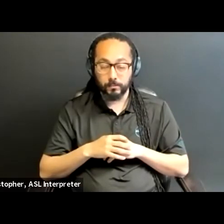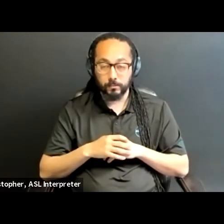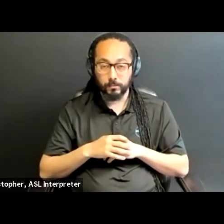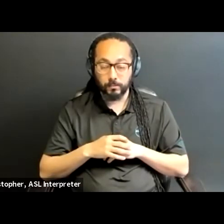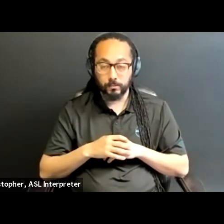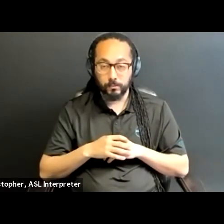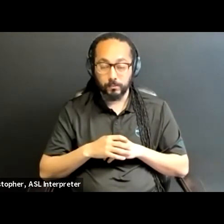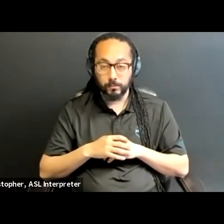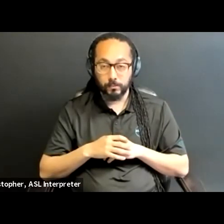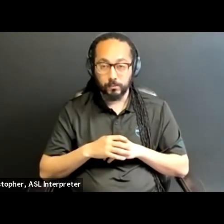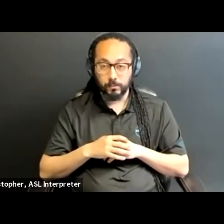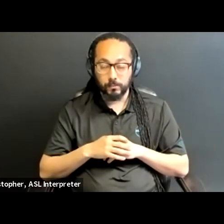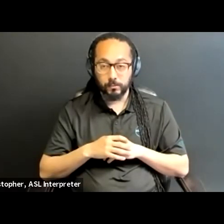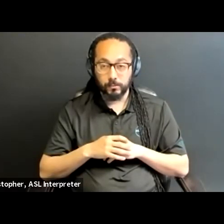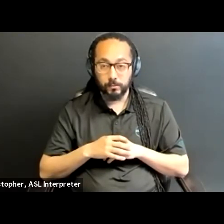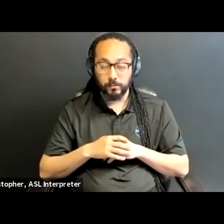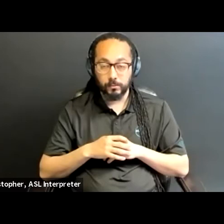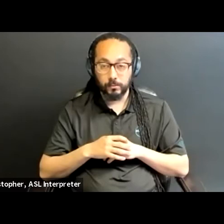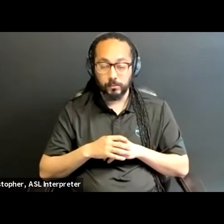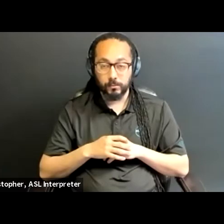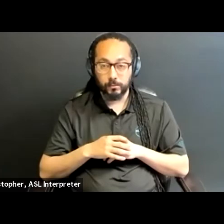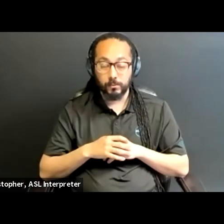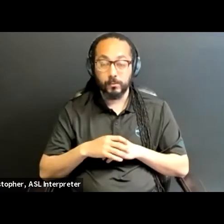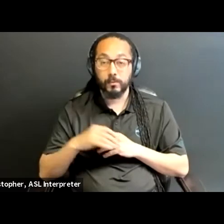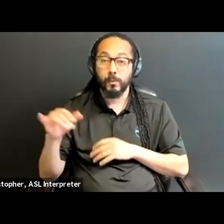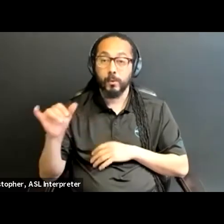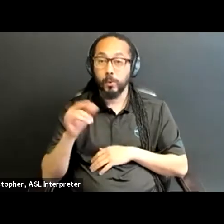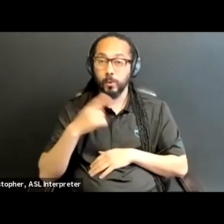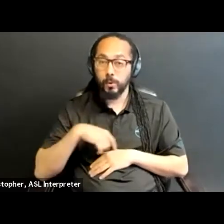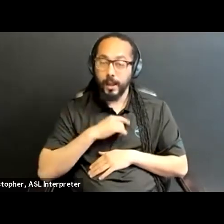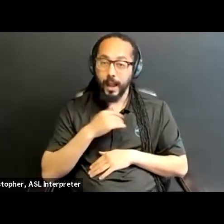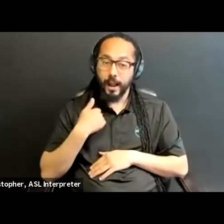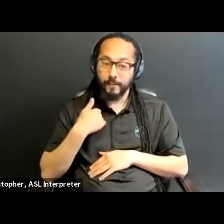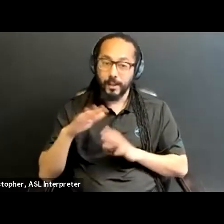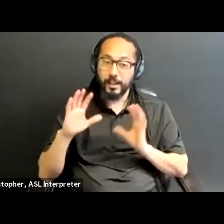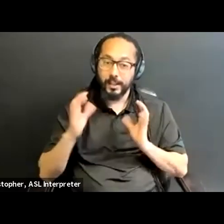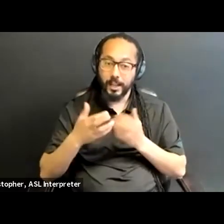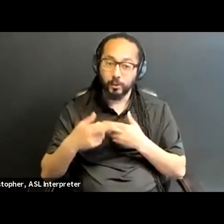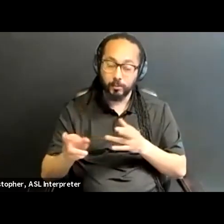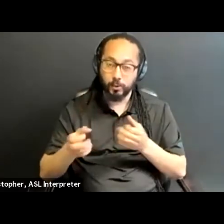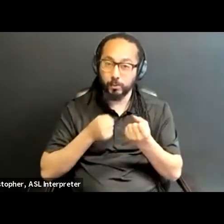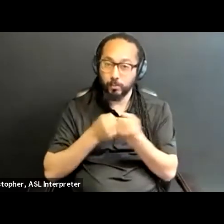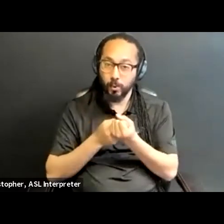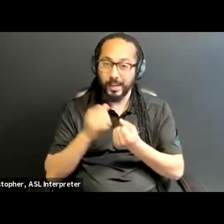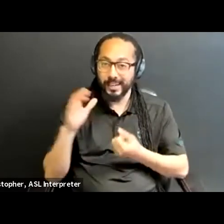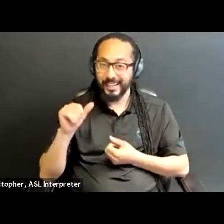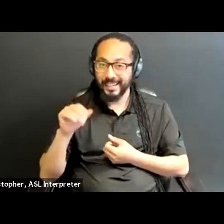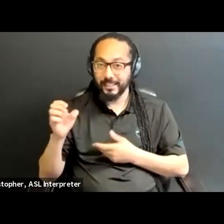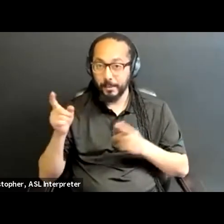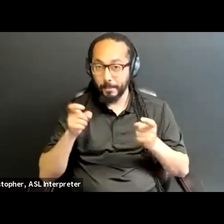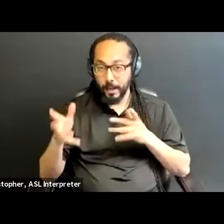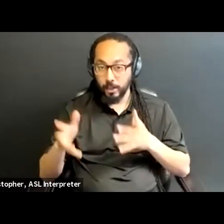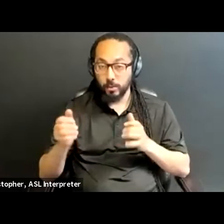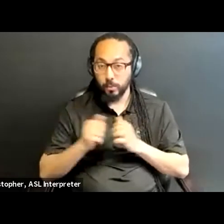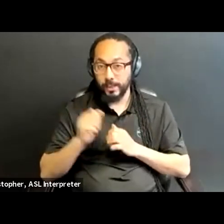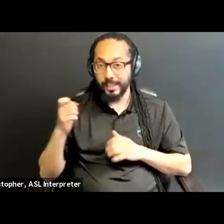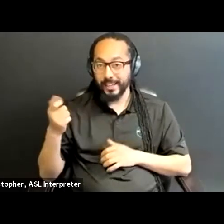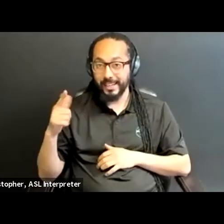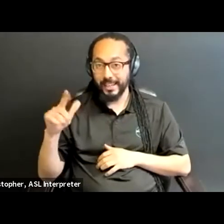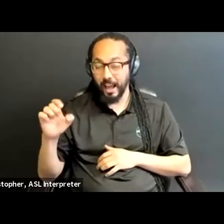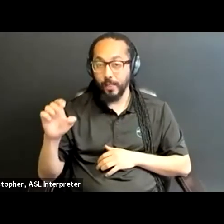we also have a classroom support worker case manager position at Egale that we're